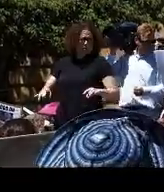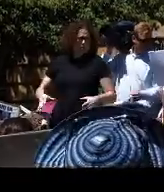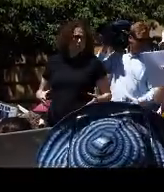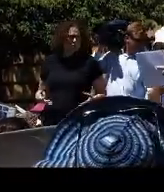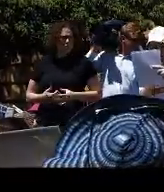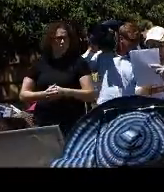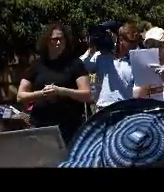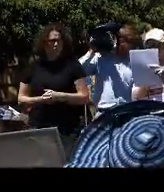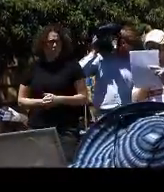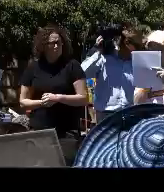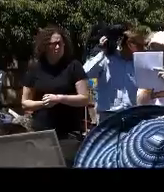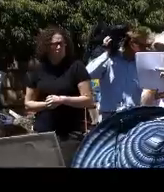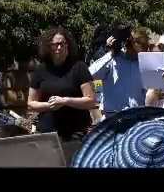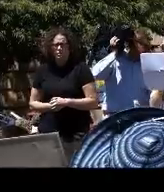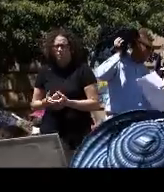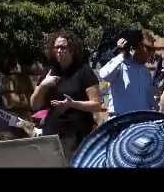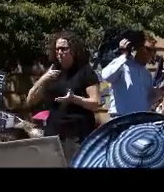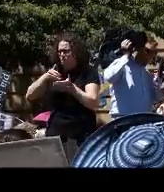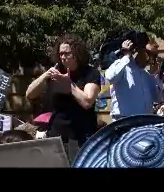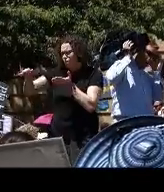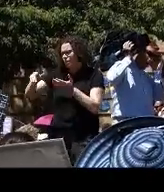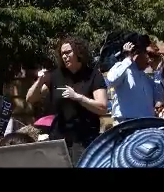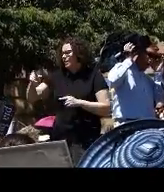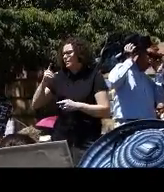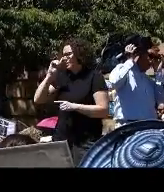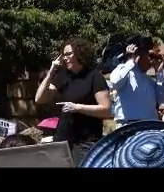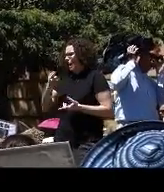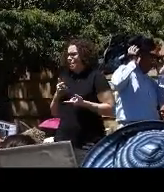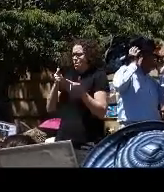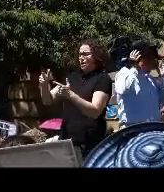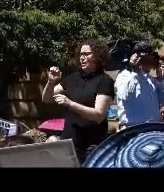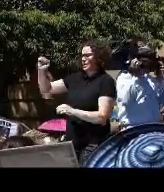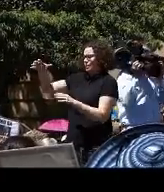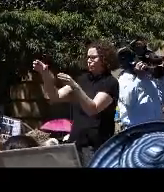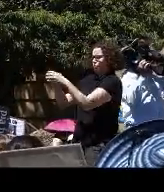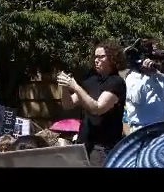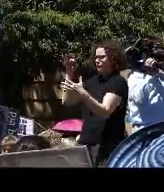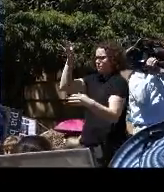I reject him not giving his caucus a free vote on marriage equality.